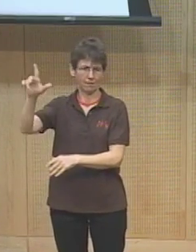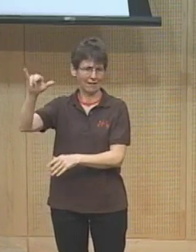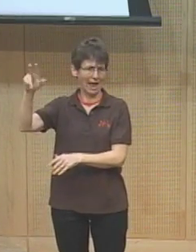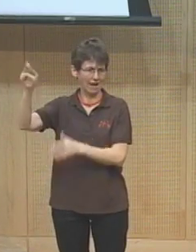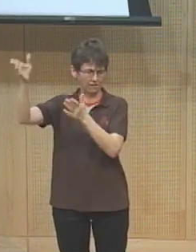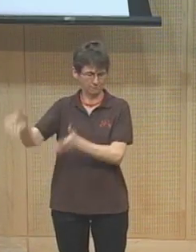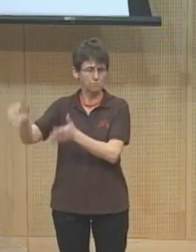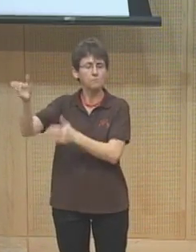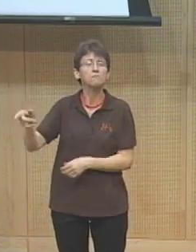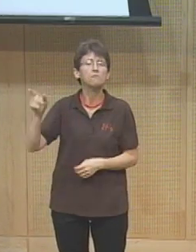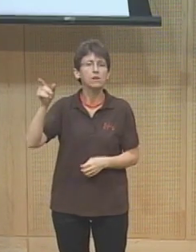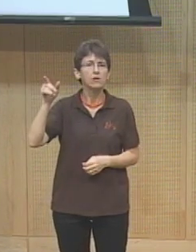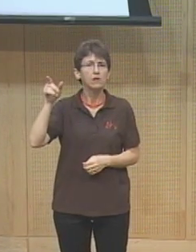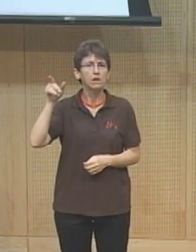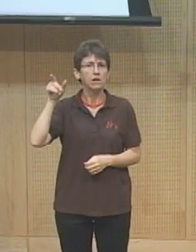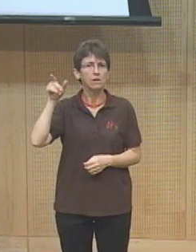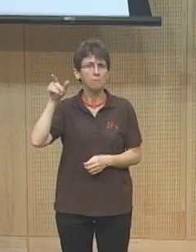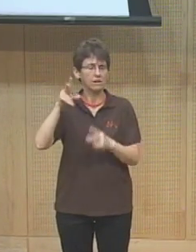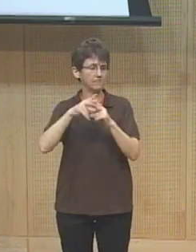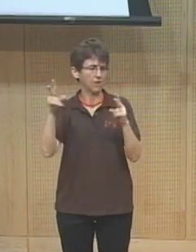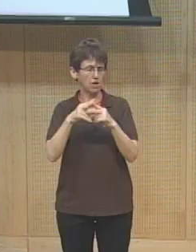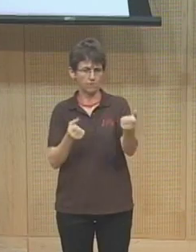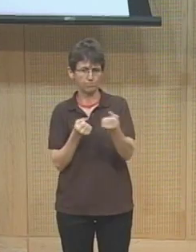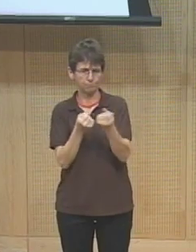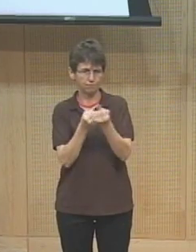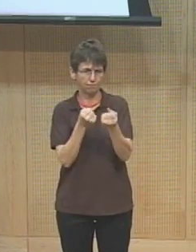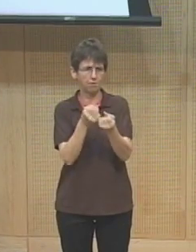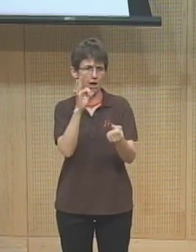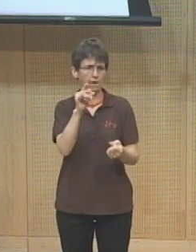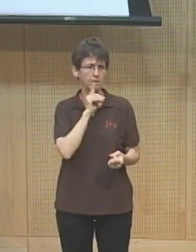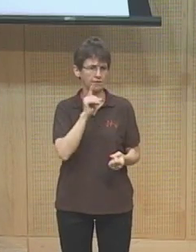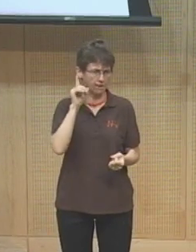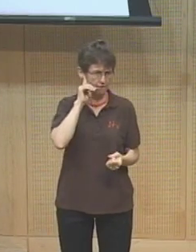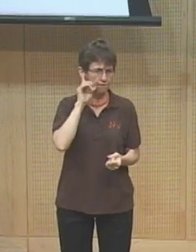Lyon family. They're very supportive of deaf